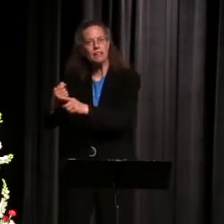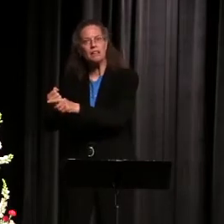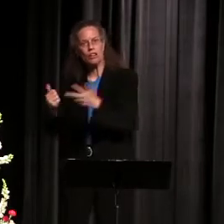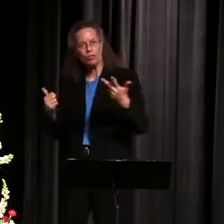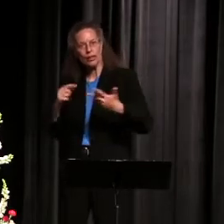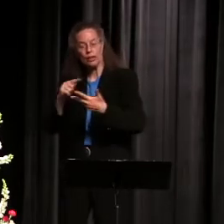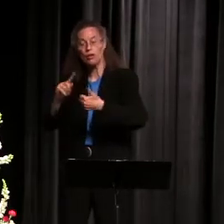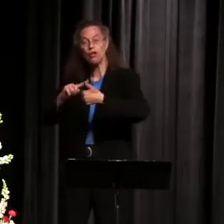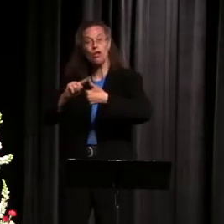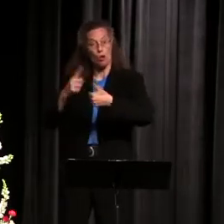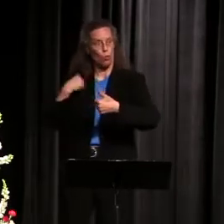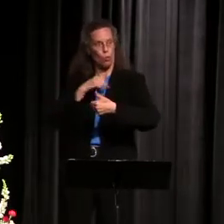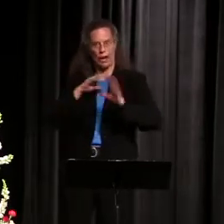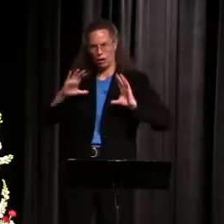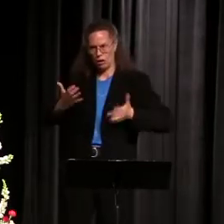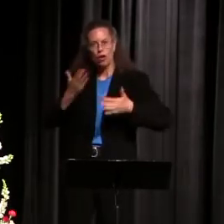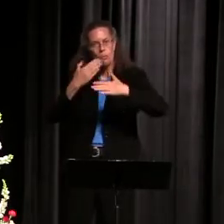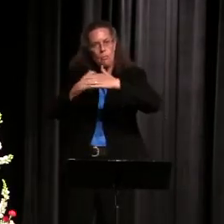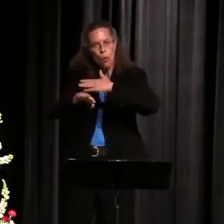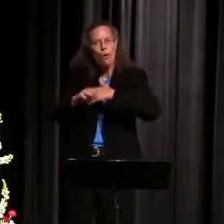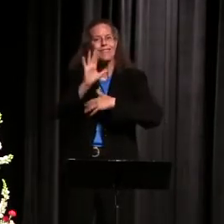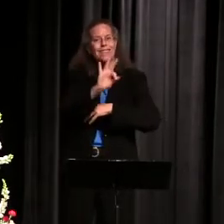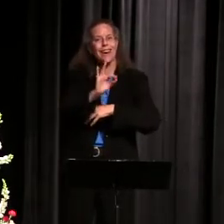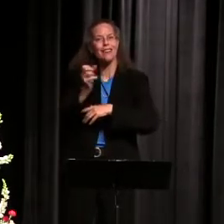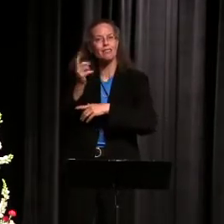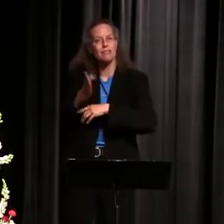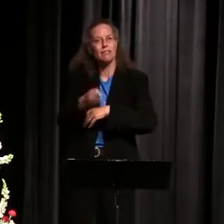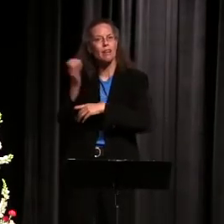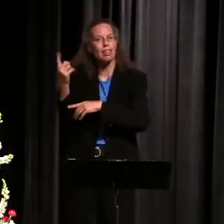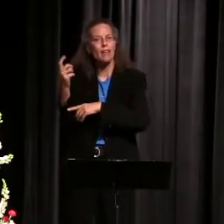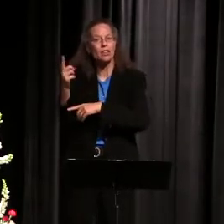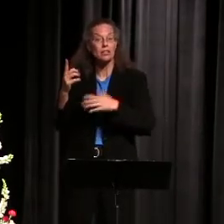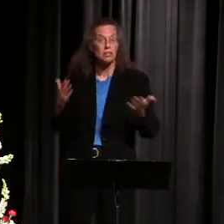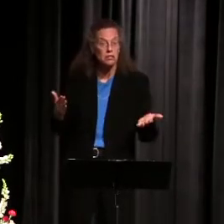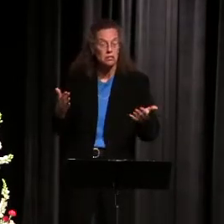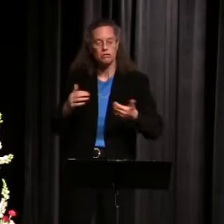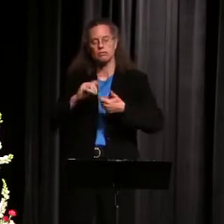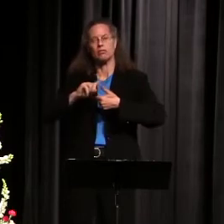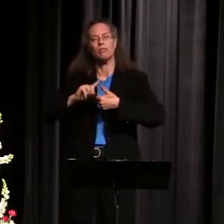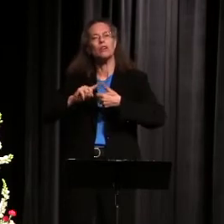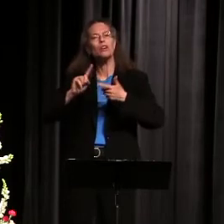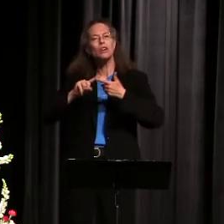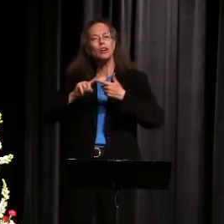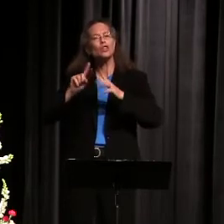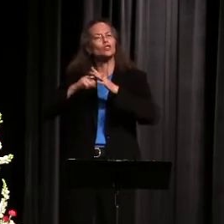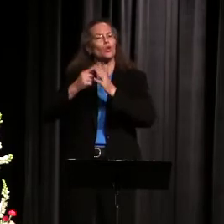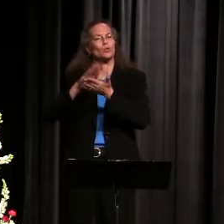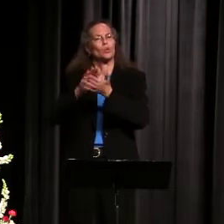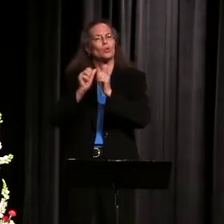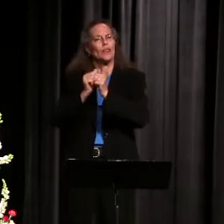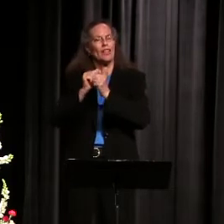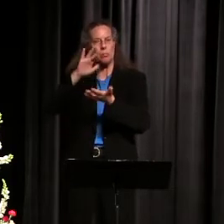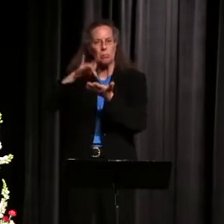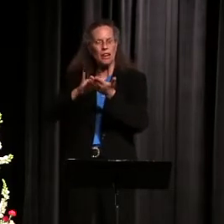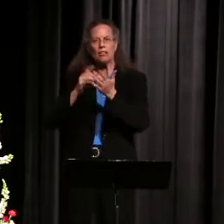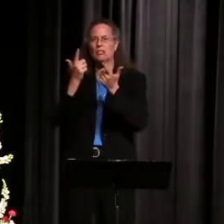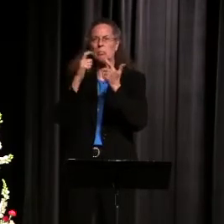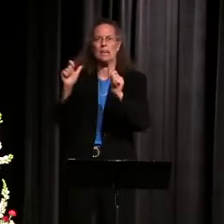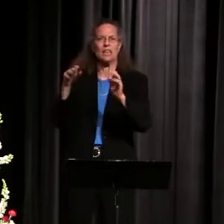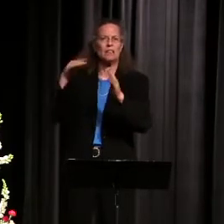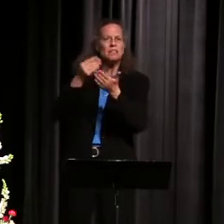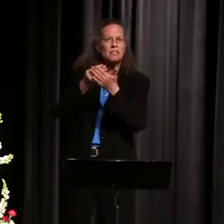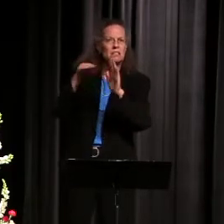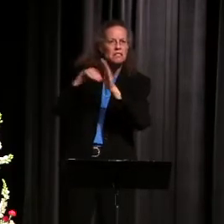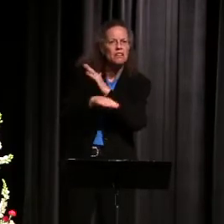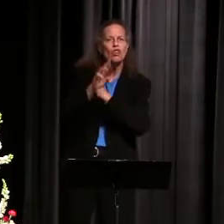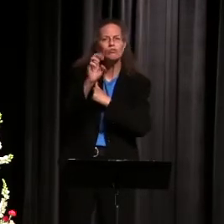We were born in the wake of 9/11. We started school together in the middle of the Great Recession, and we're